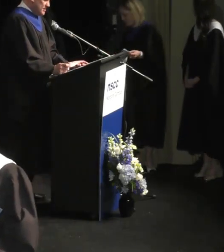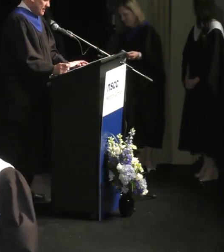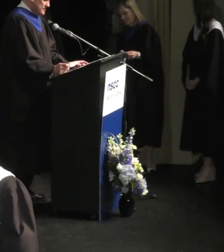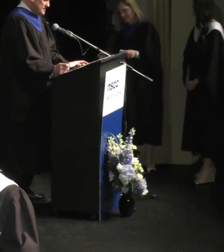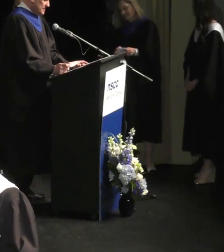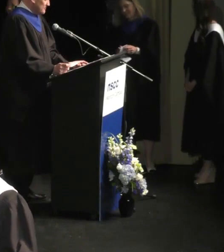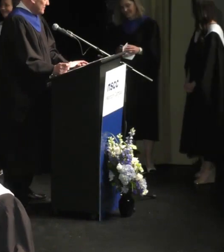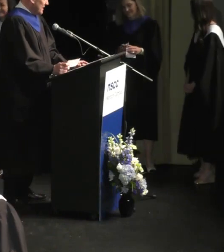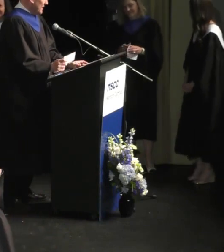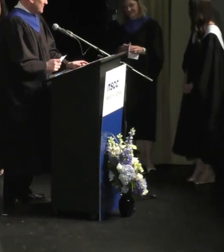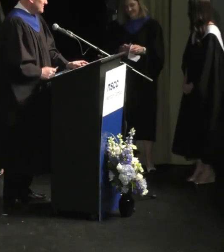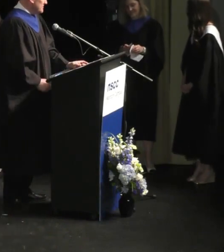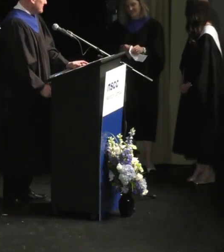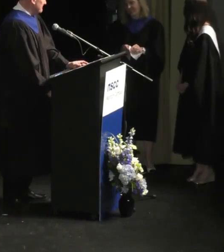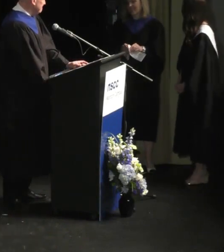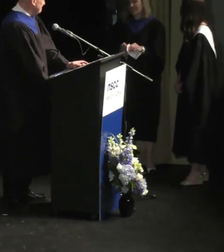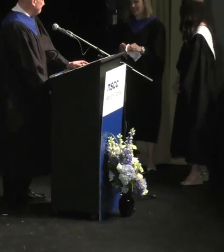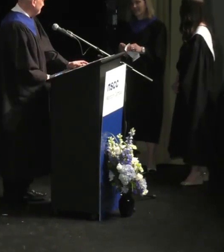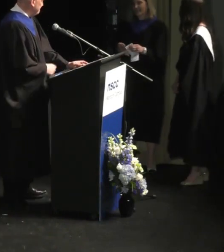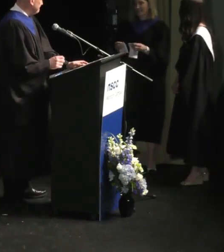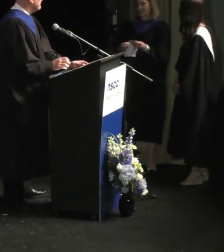Sherry Johnston with honors.